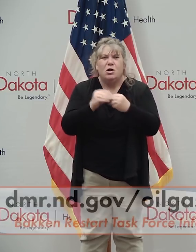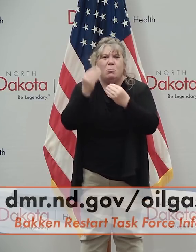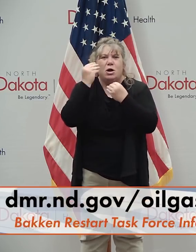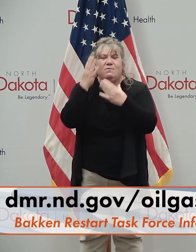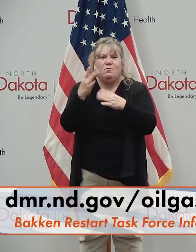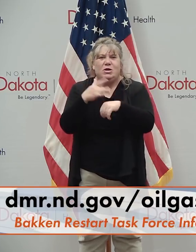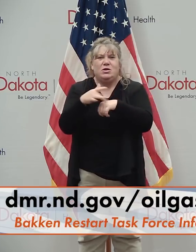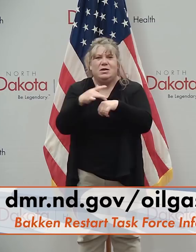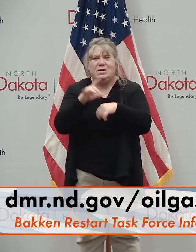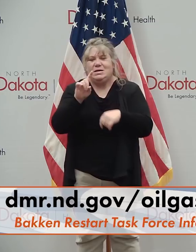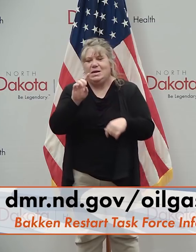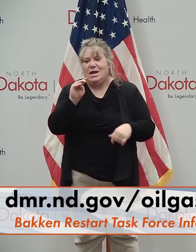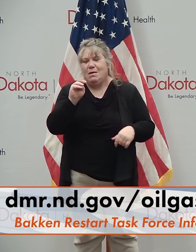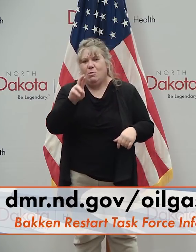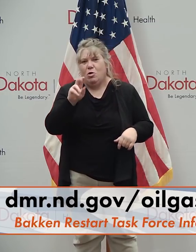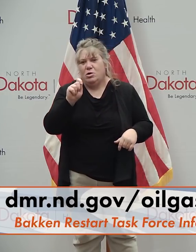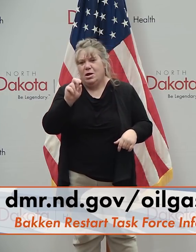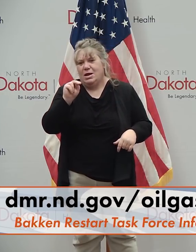at